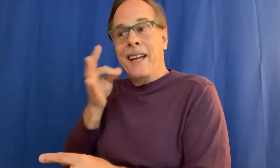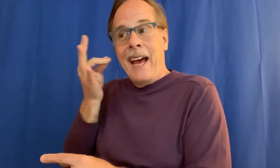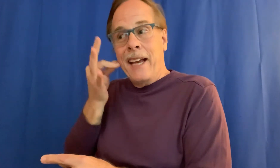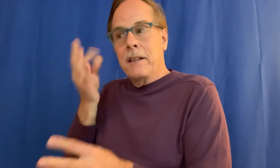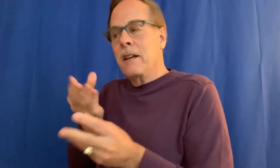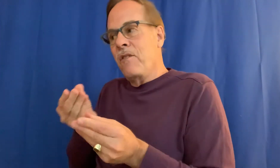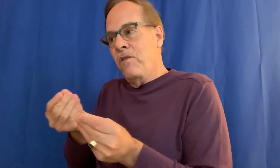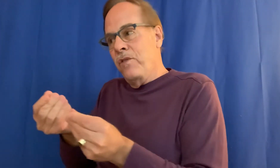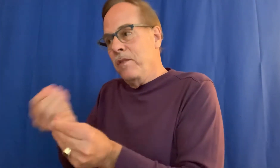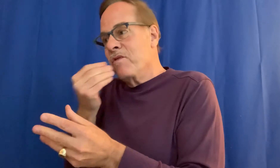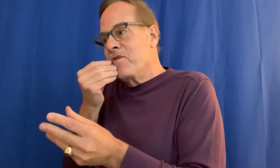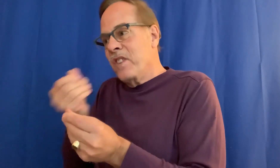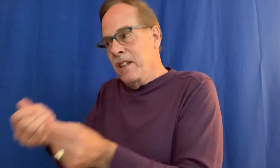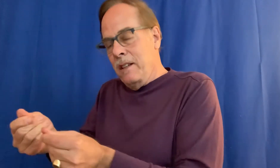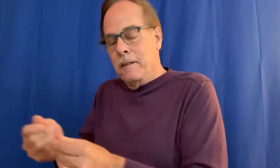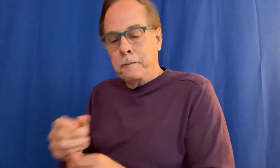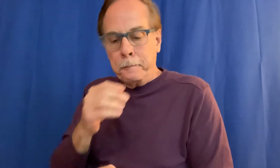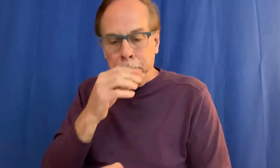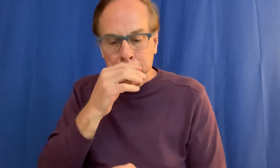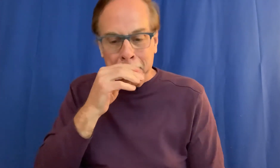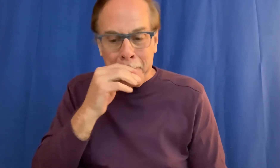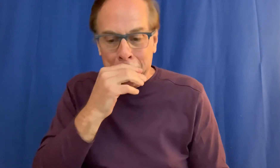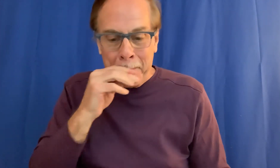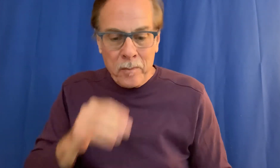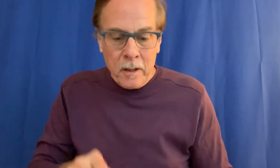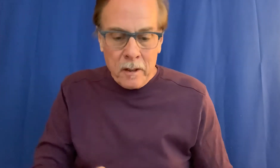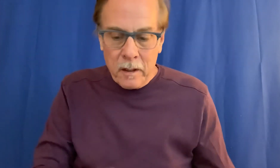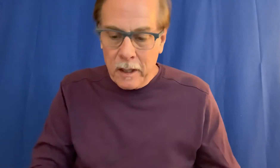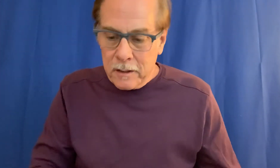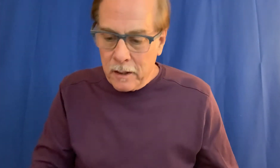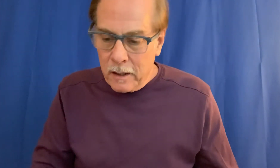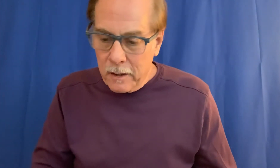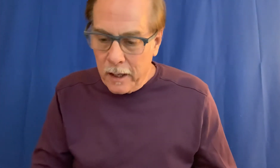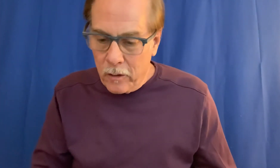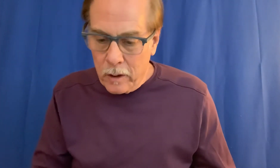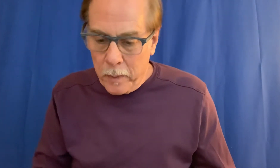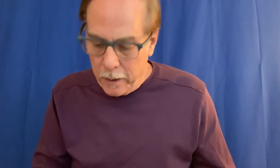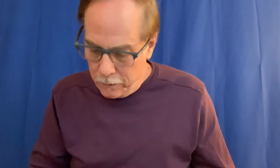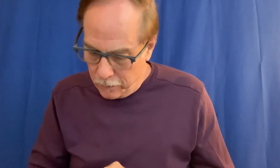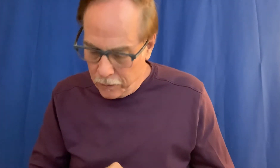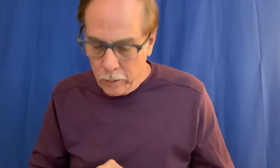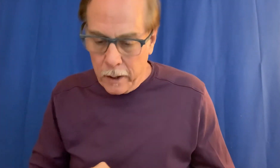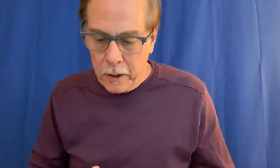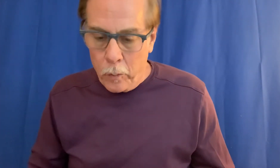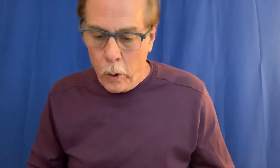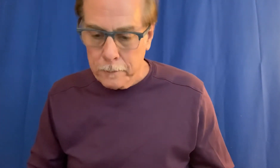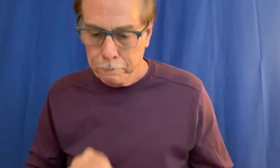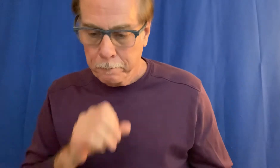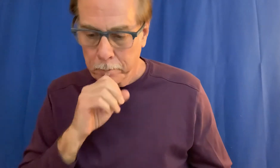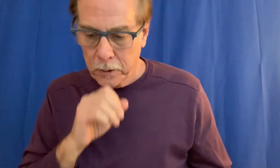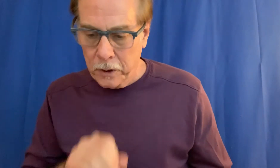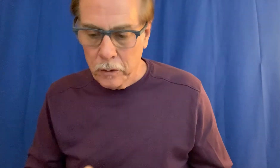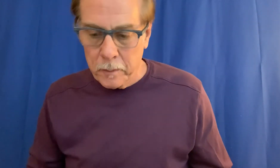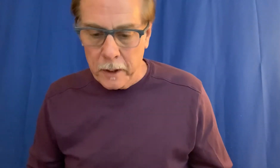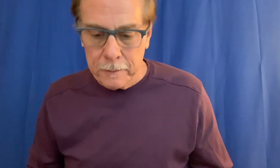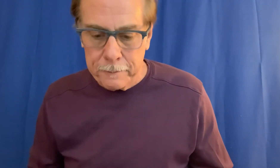cat, feed. The next sign down on the page of 291,